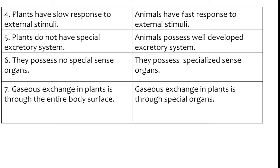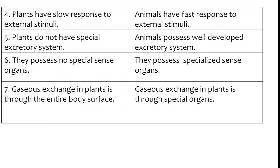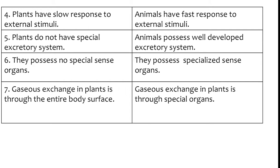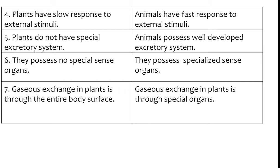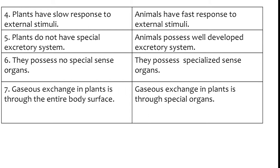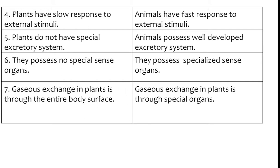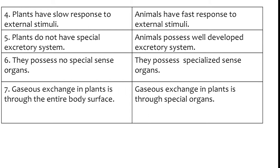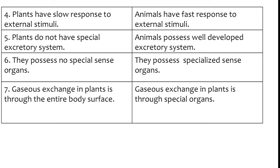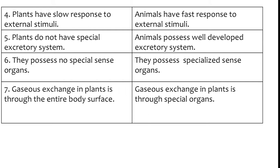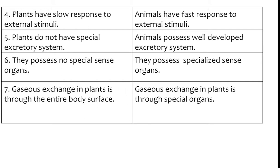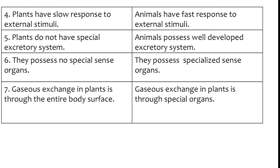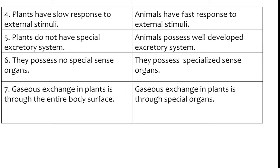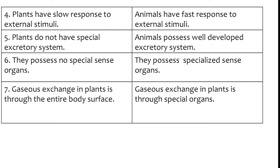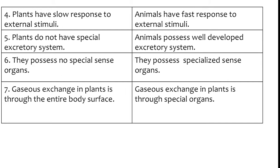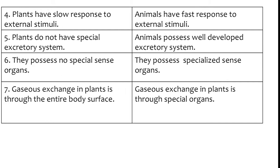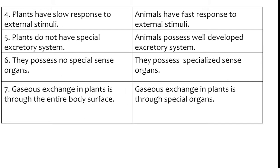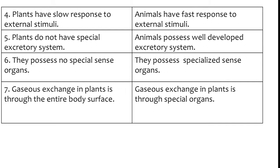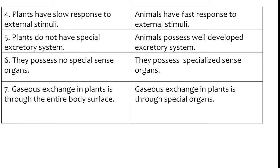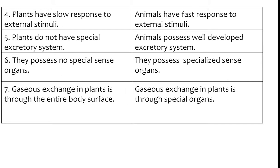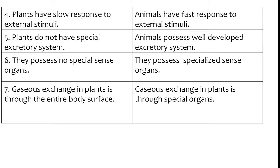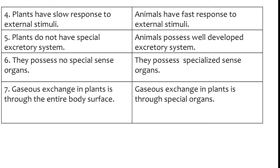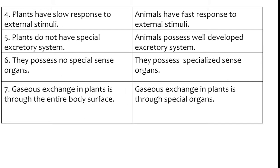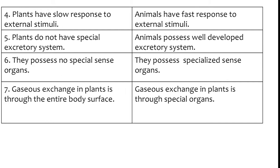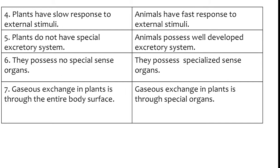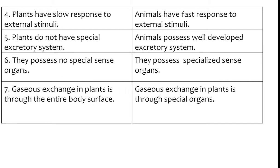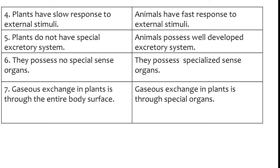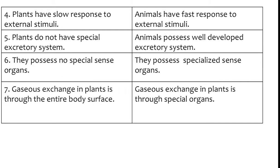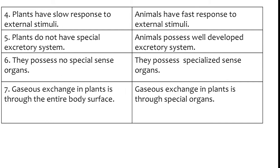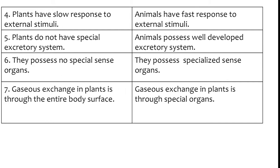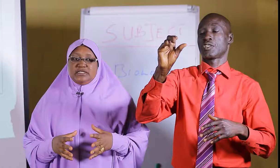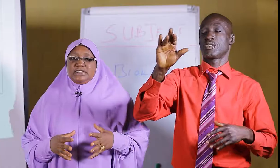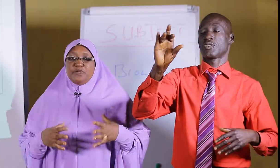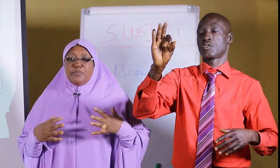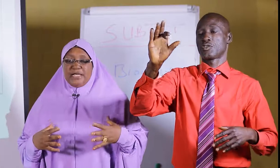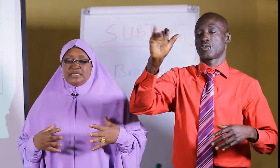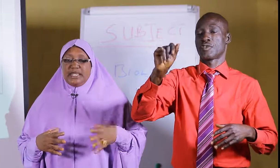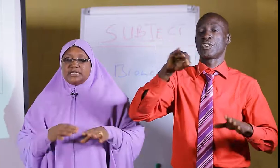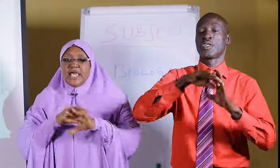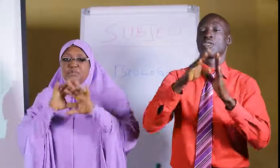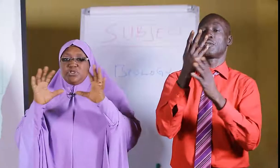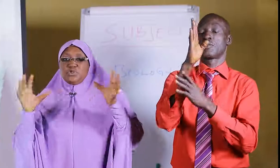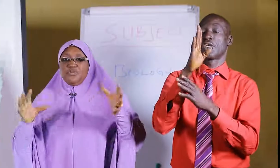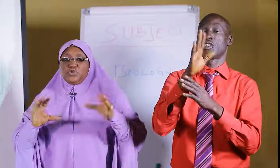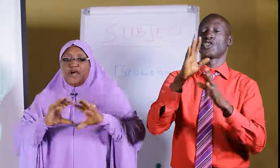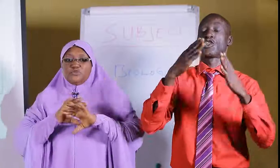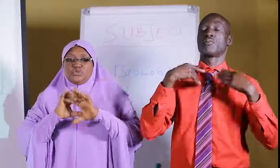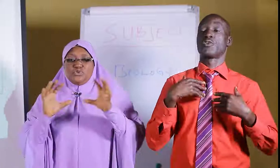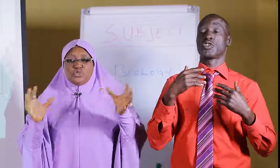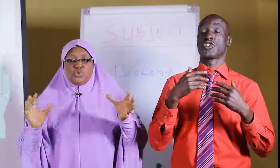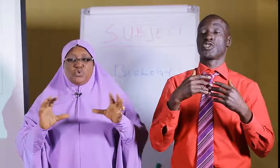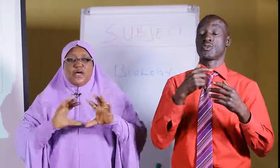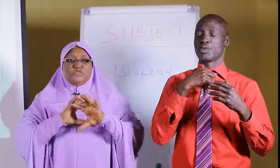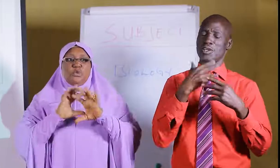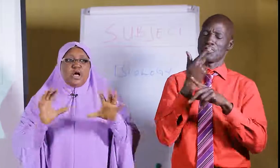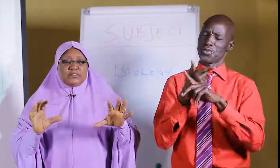gaseous exchange in plant is through the entire body surface. That is, in plants, the entire body surface, you have some